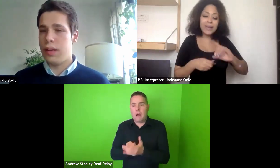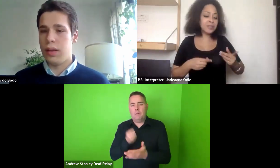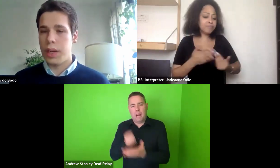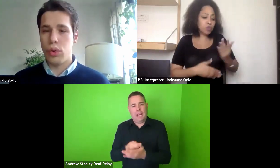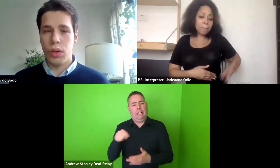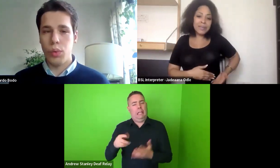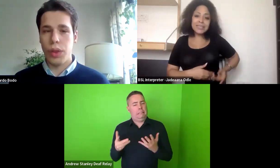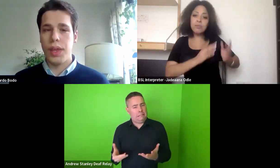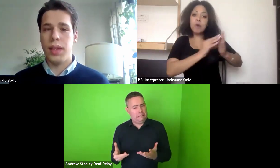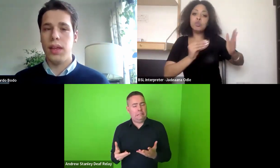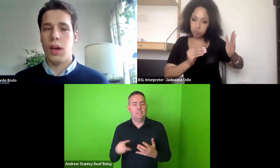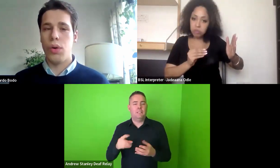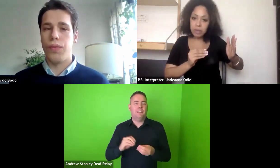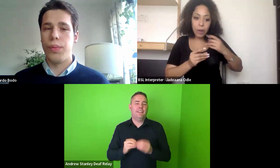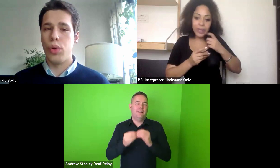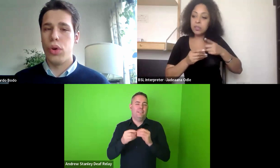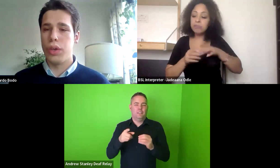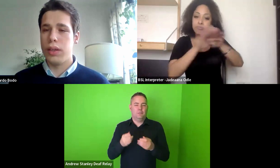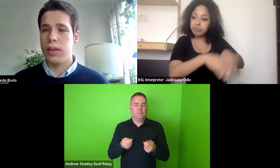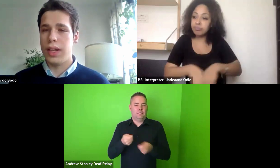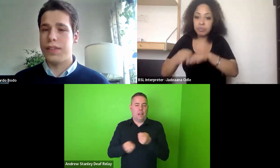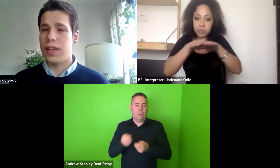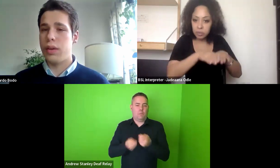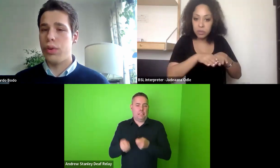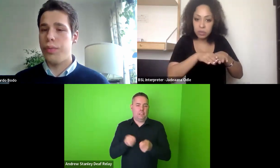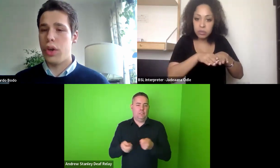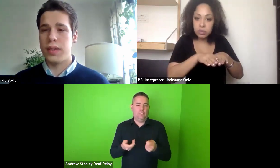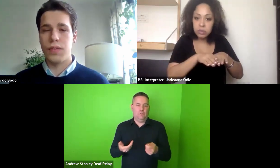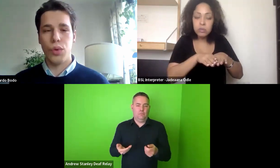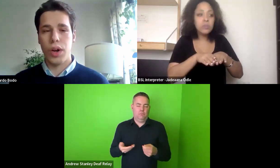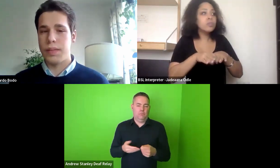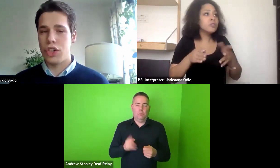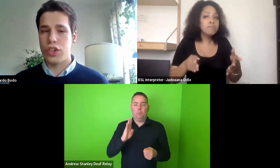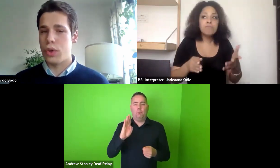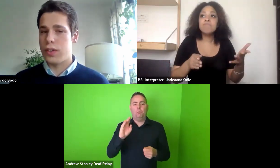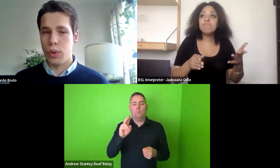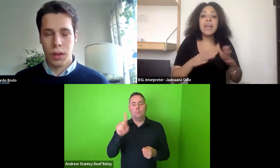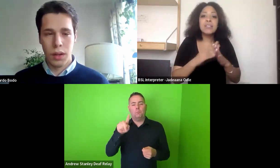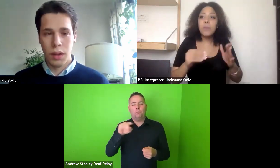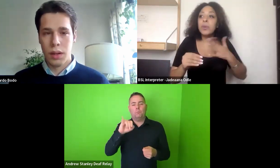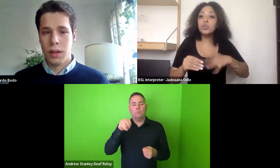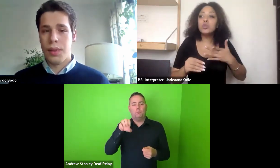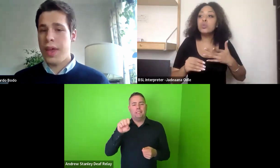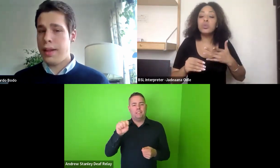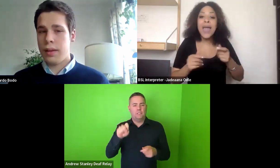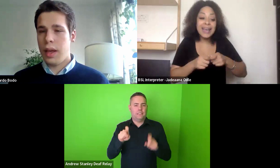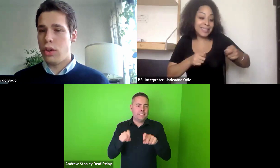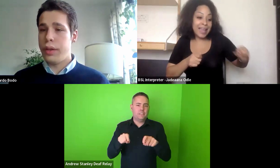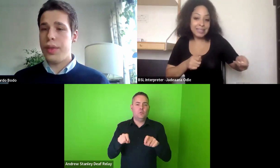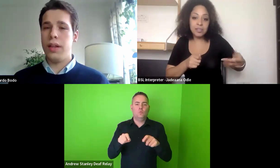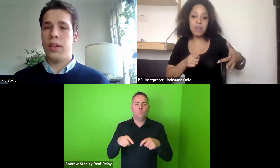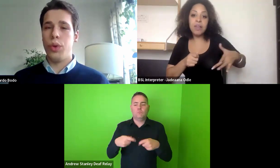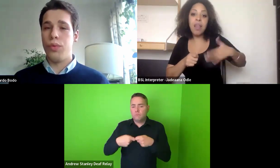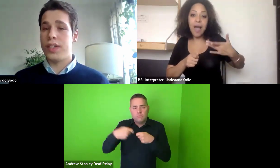and renting, but all with the idea of prolonging the life cycle of products for as much as possible. Then,